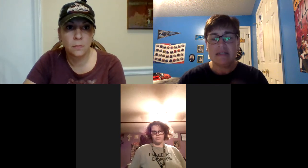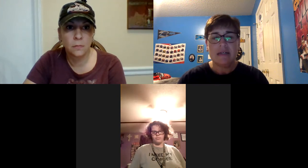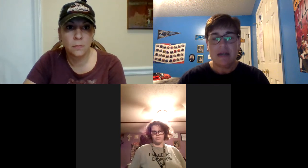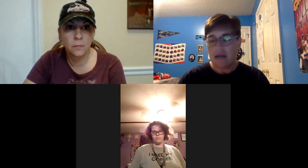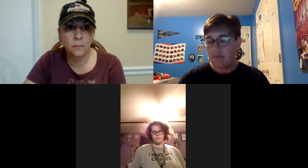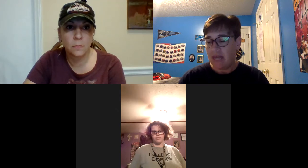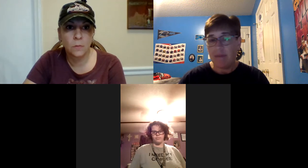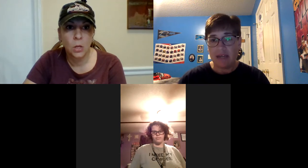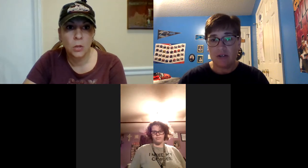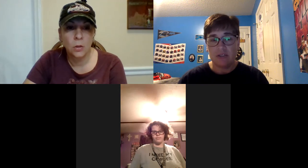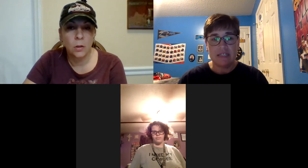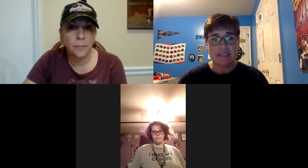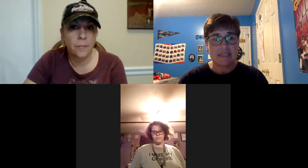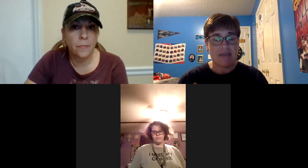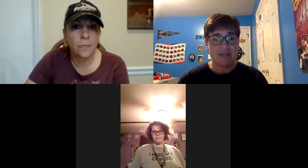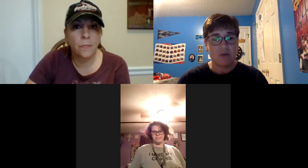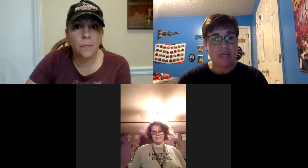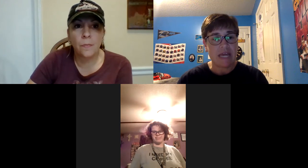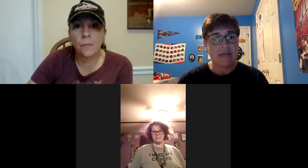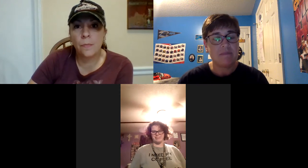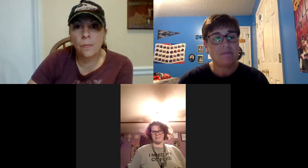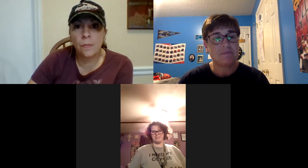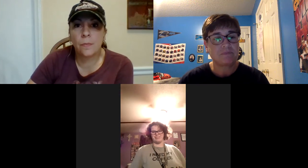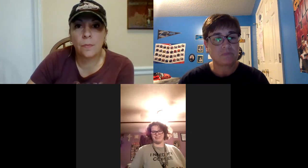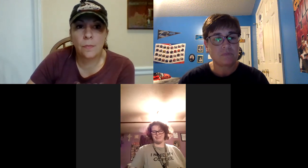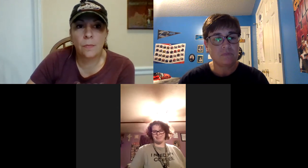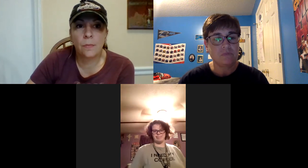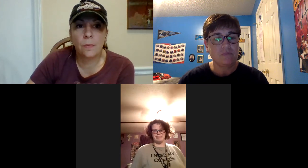done, and make a new list because I haven't done a week 8.